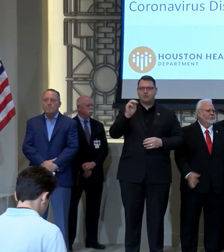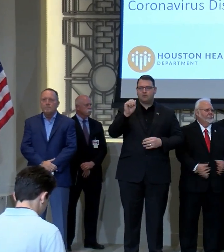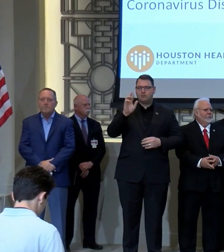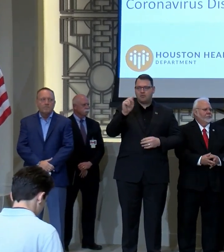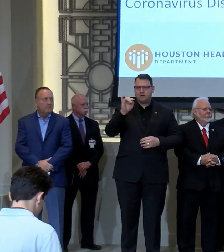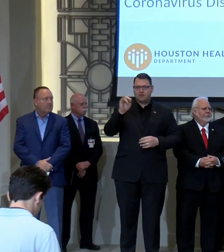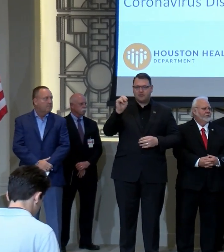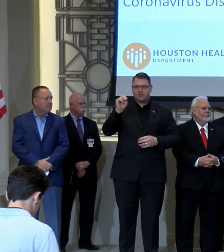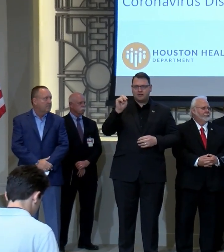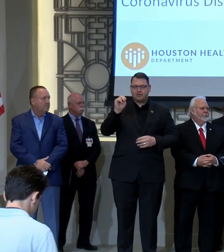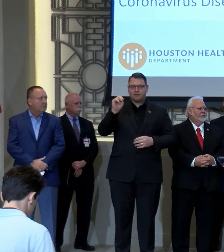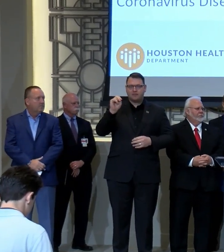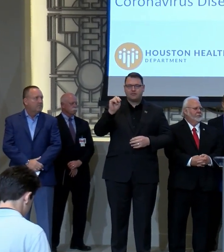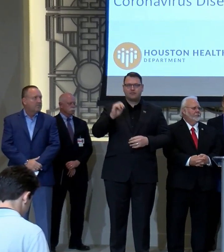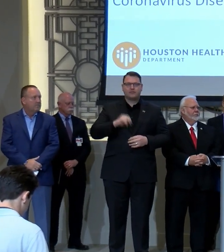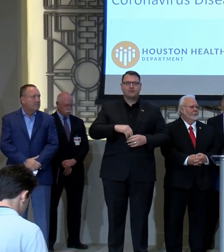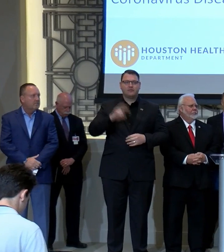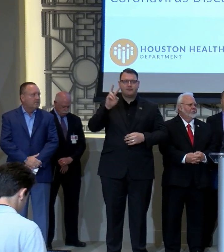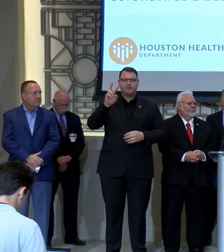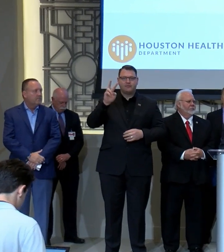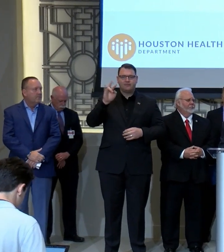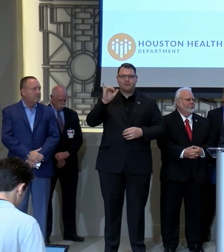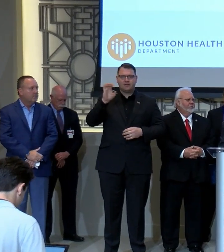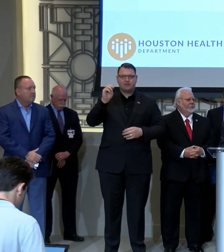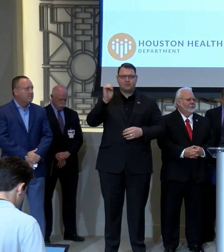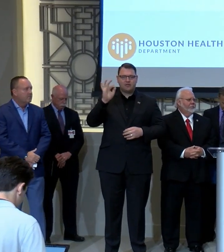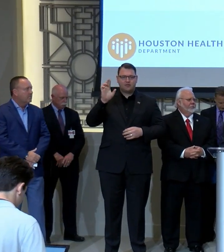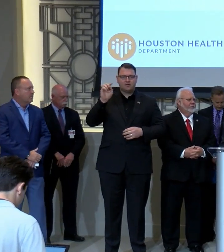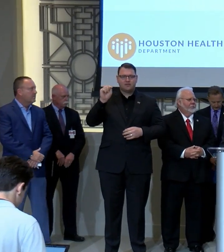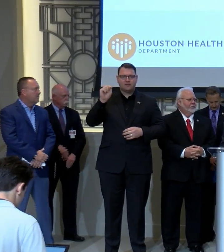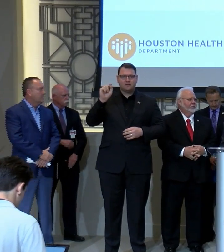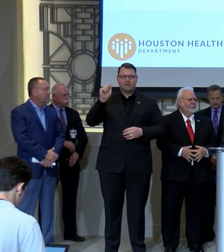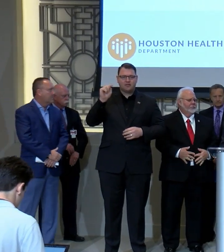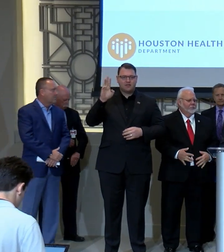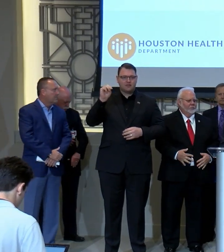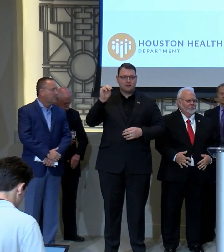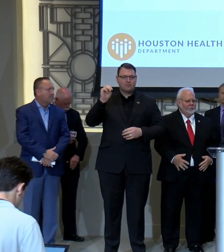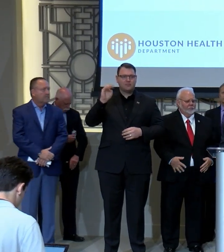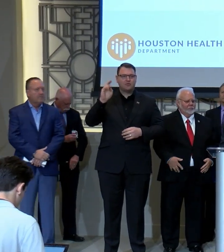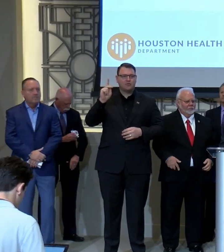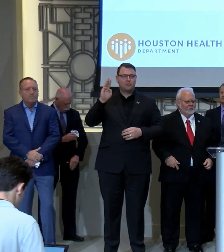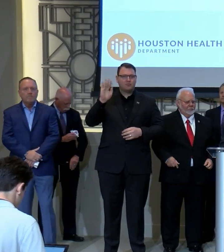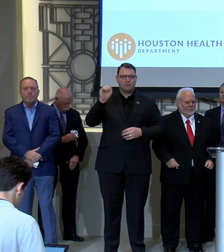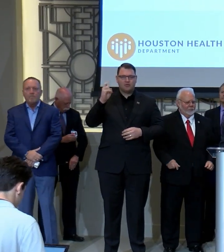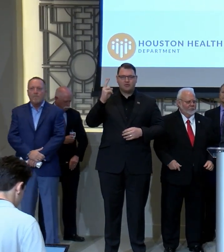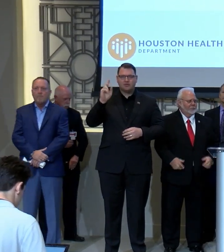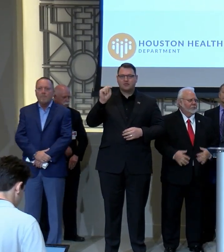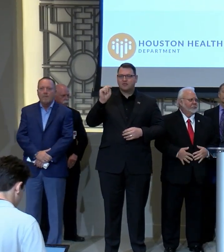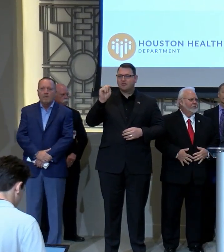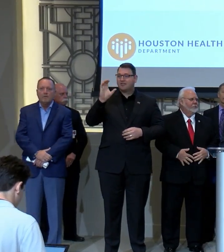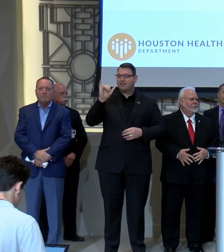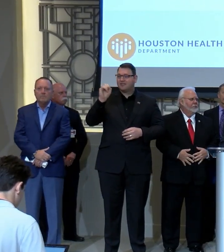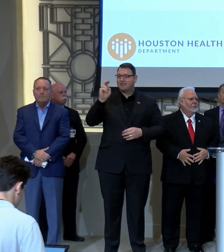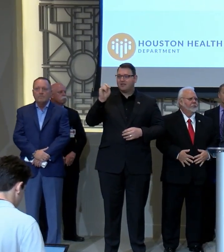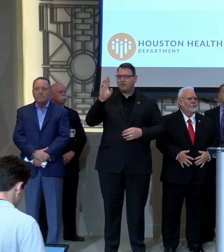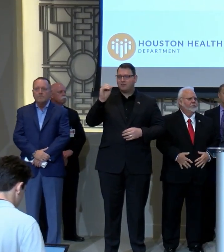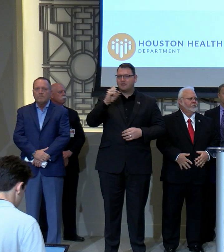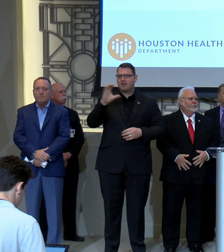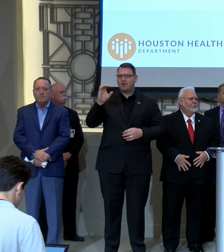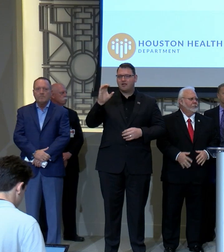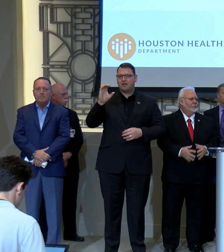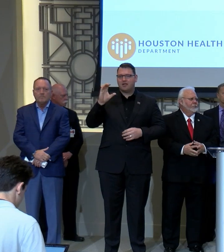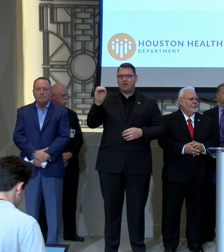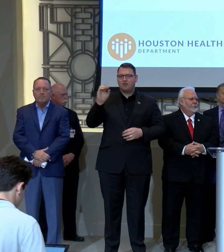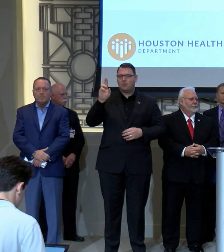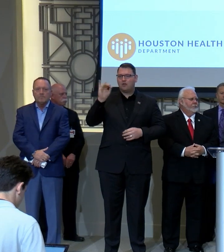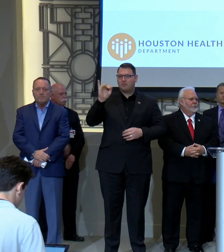Martha Castak Tatum, Councilmember Davis, Councilmember Kubosh, Councilmember Cisneros, and Councilmember Robinson. So thank each and